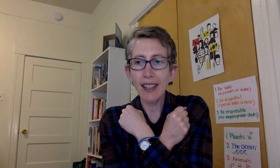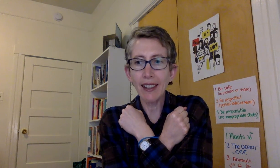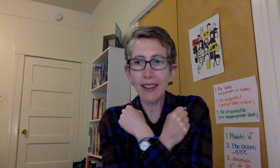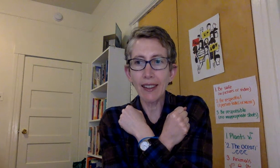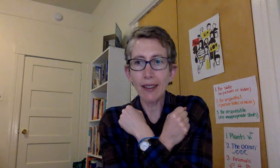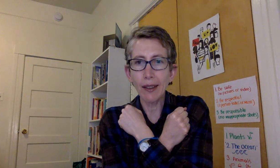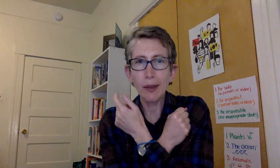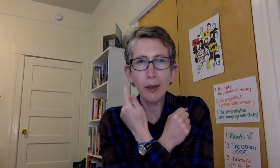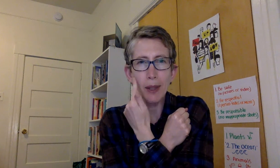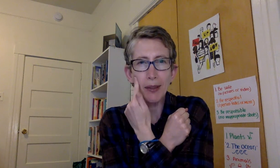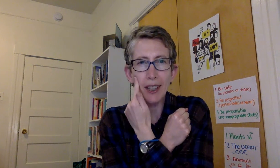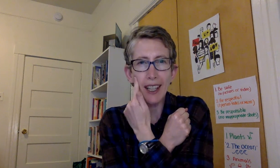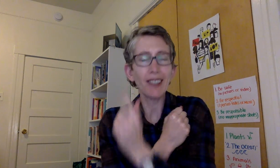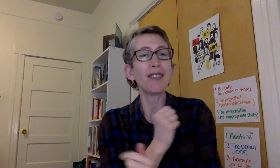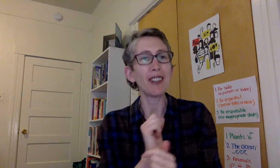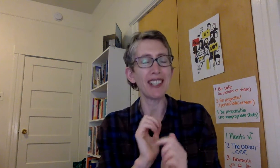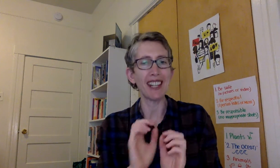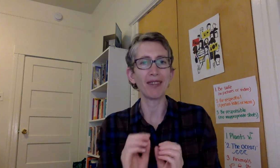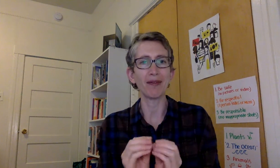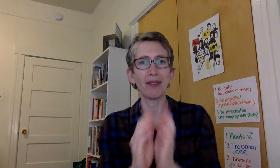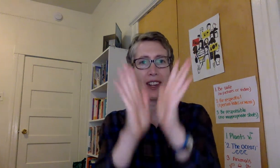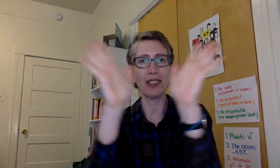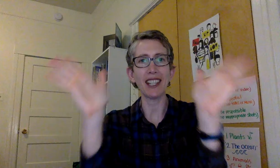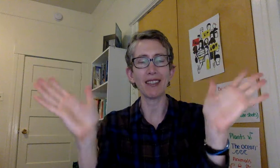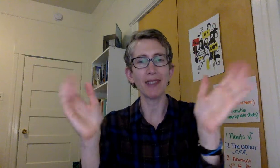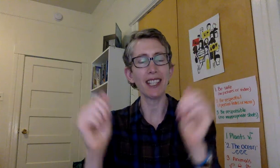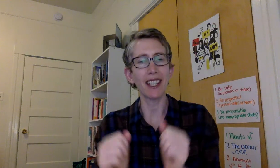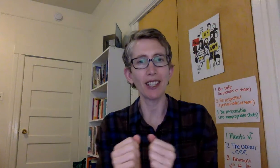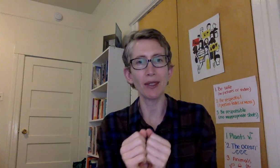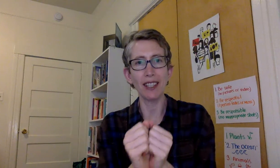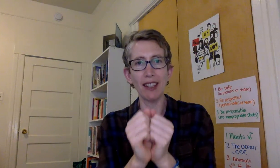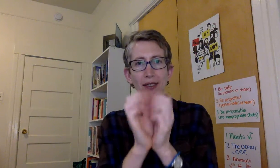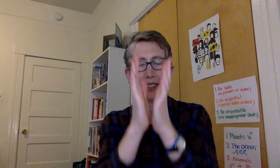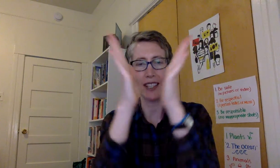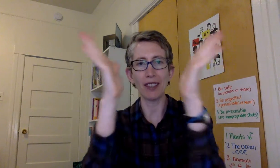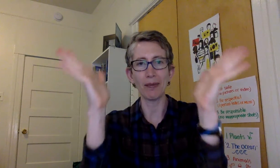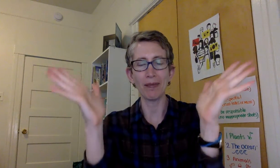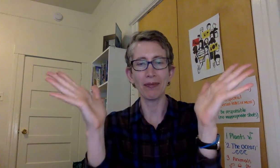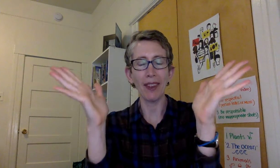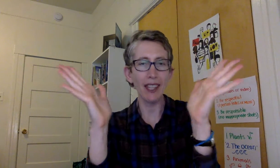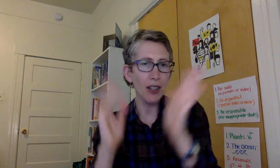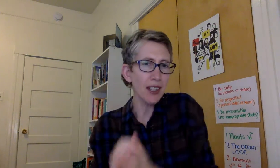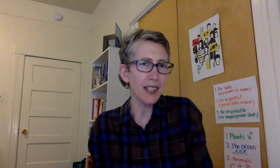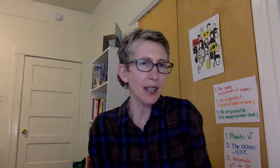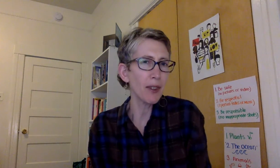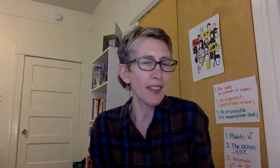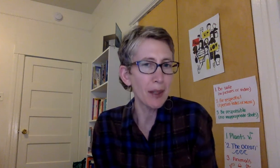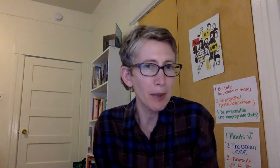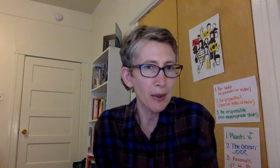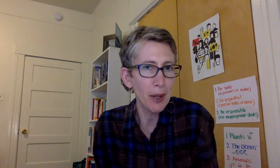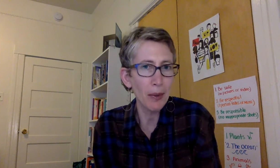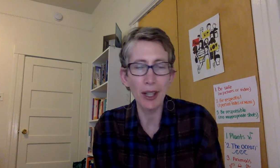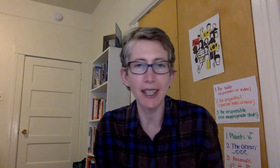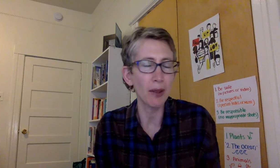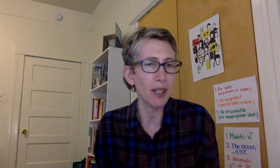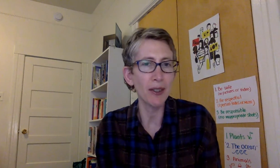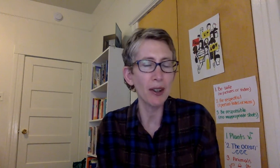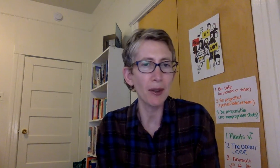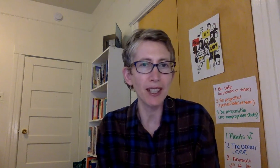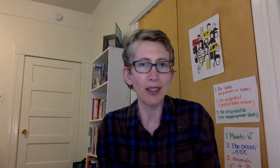And what am I forgetting? Fountain. Fountain. Just like you would see a fountain. Now here's some of the in-between words that we don't always use